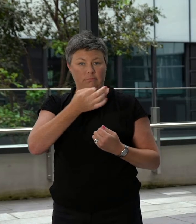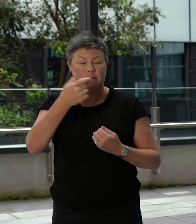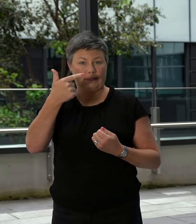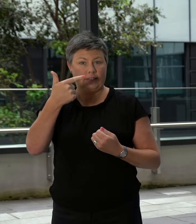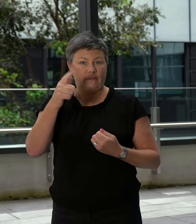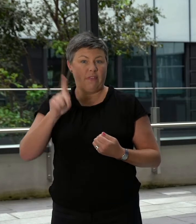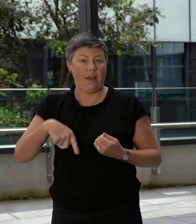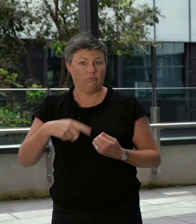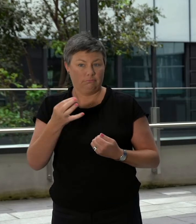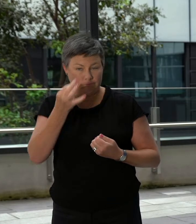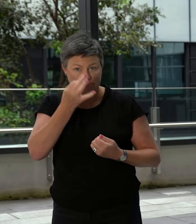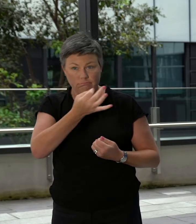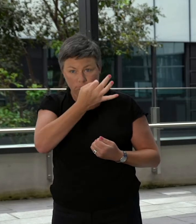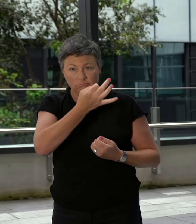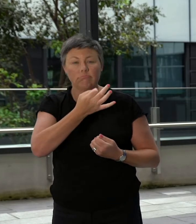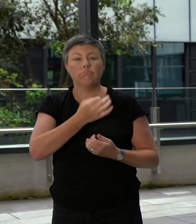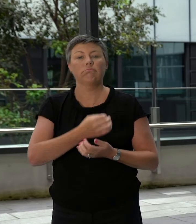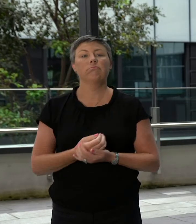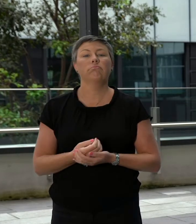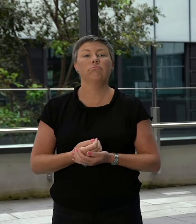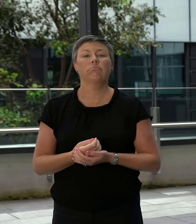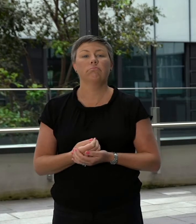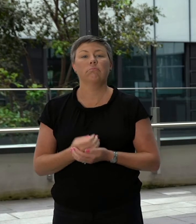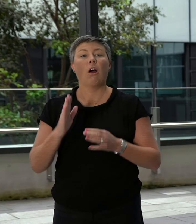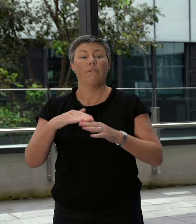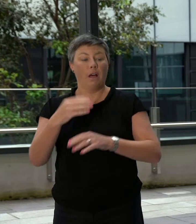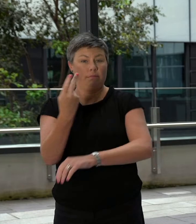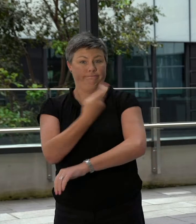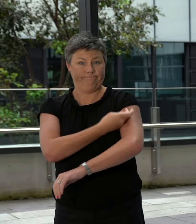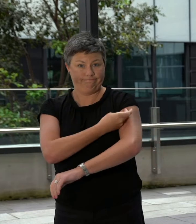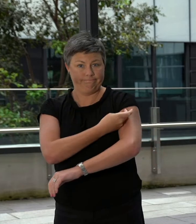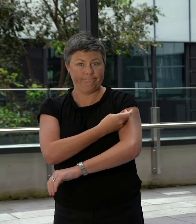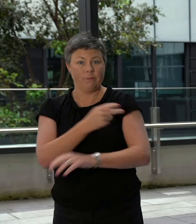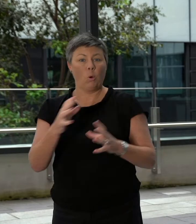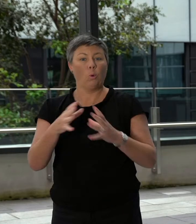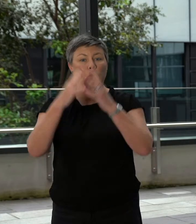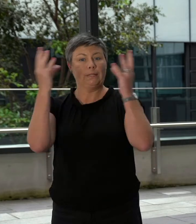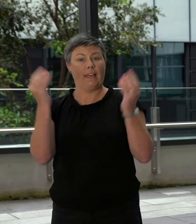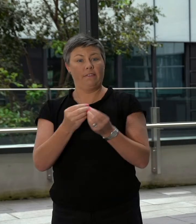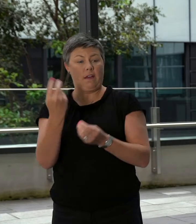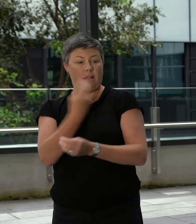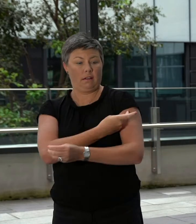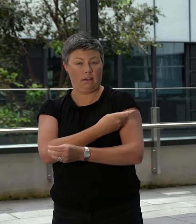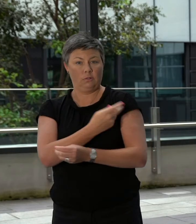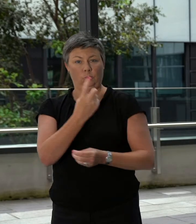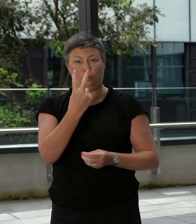7,000 tests, and in relation to the vaccine we have in total